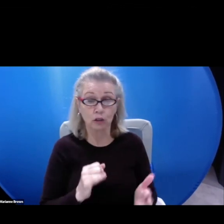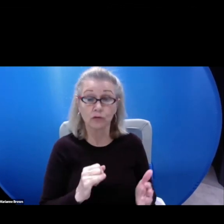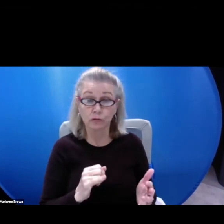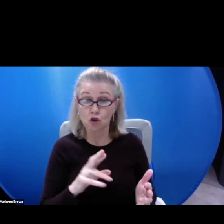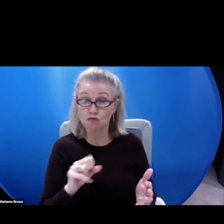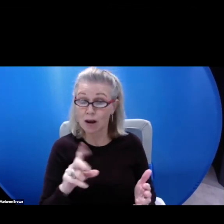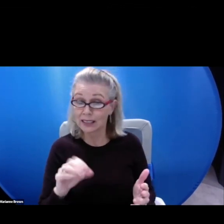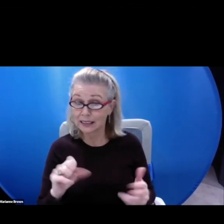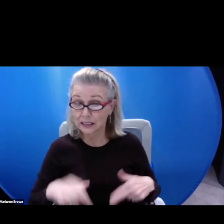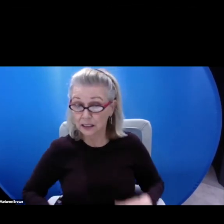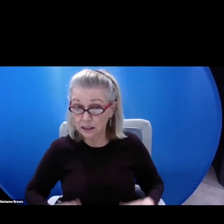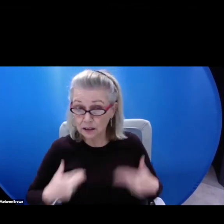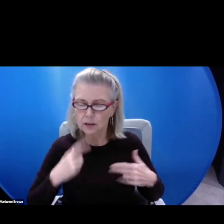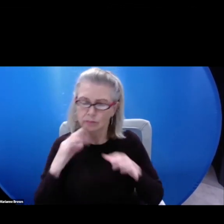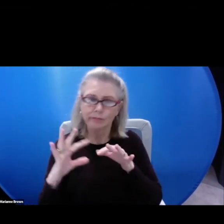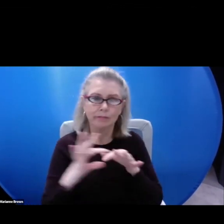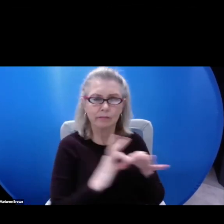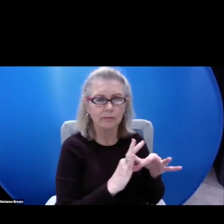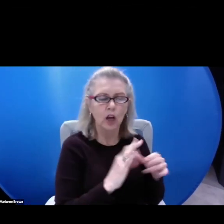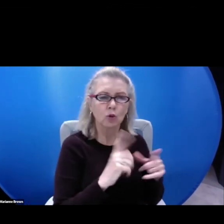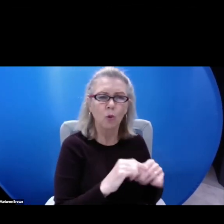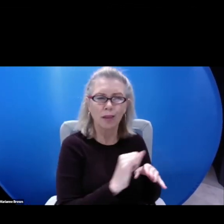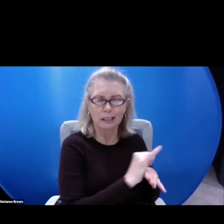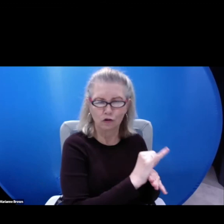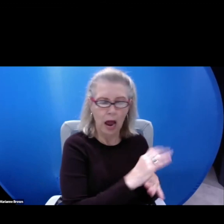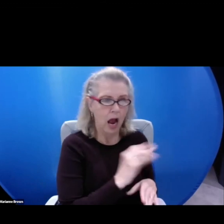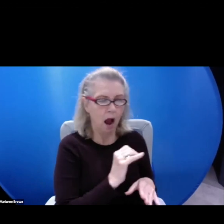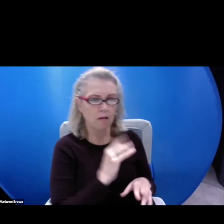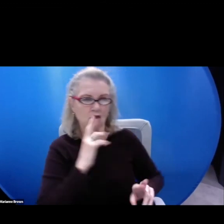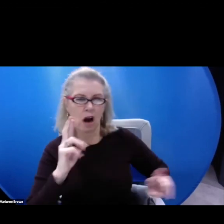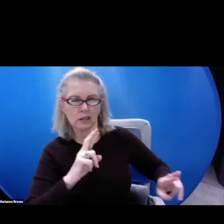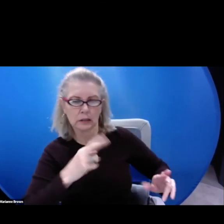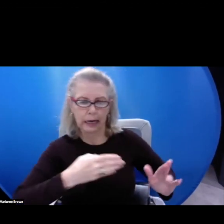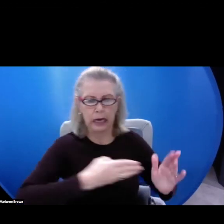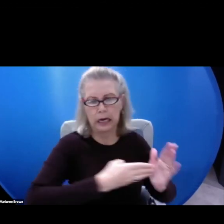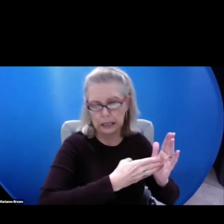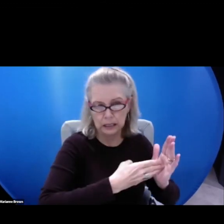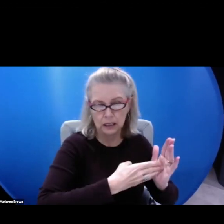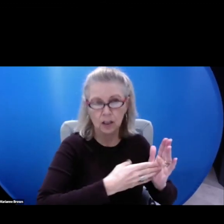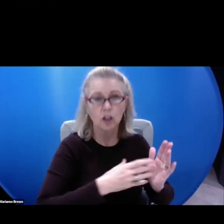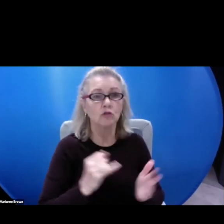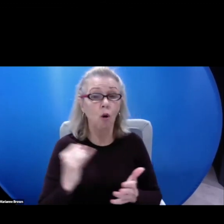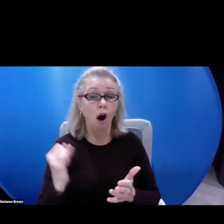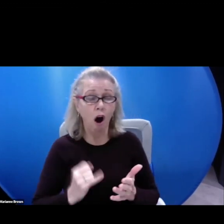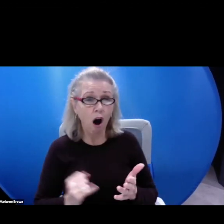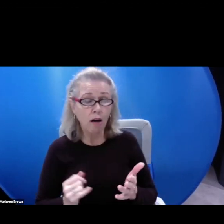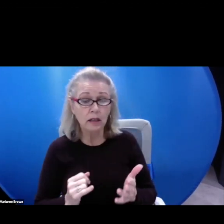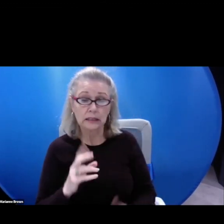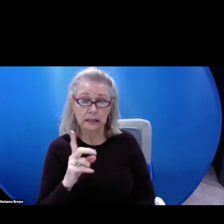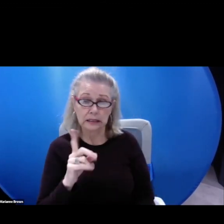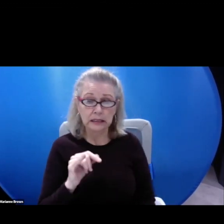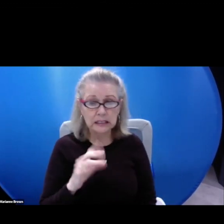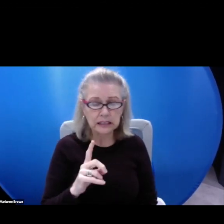industrial transition and the reaction against it, which took the form of artists moving from cities to